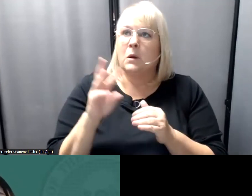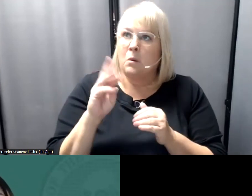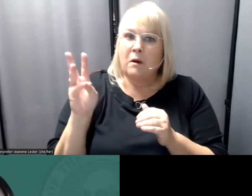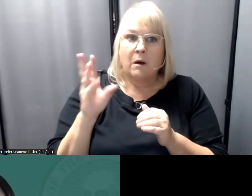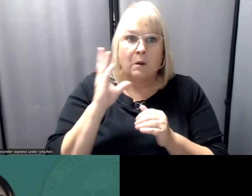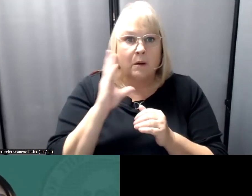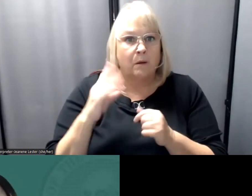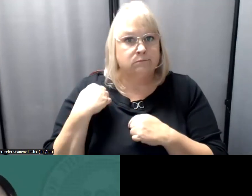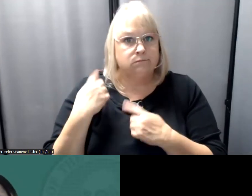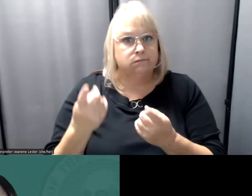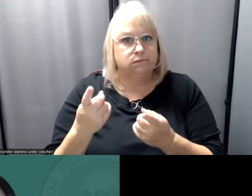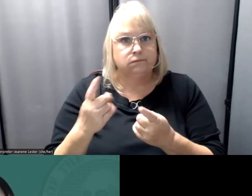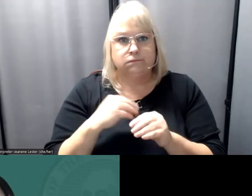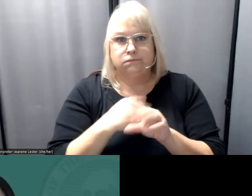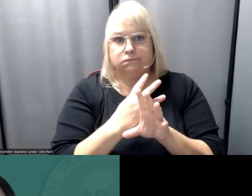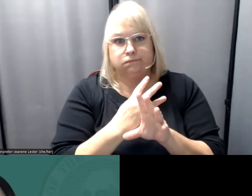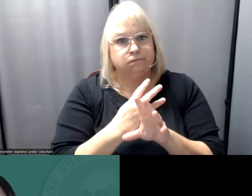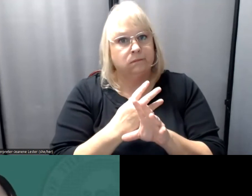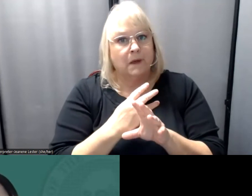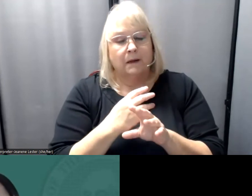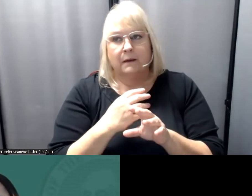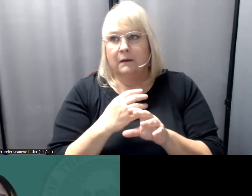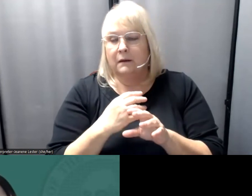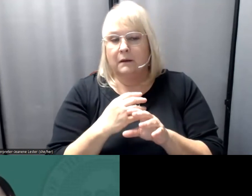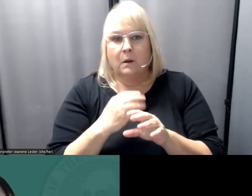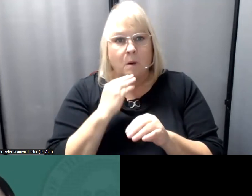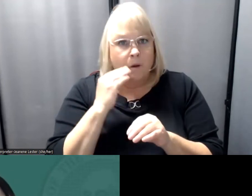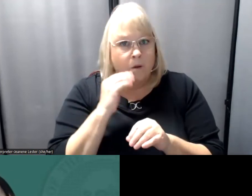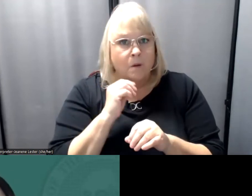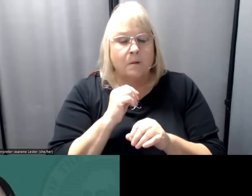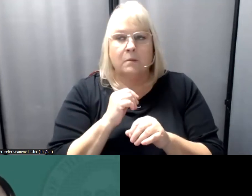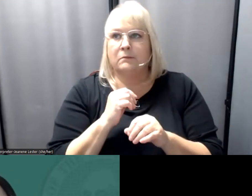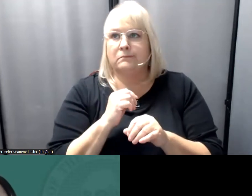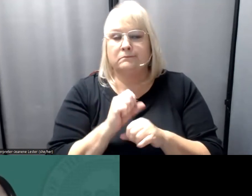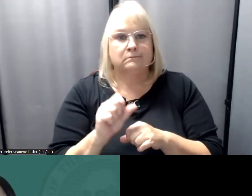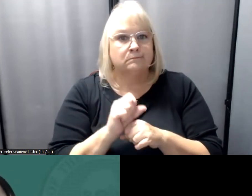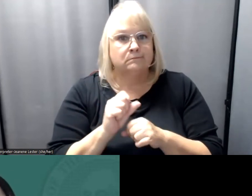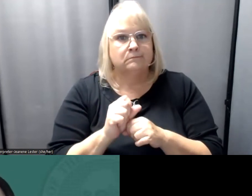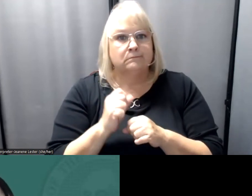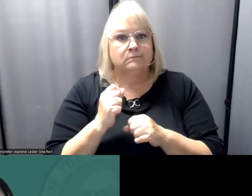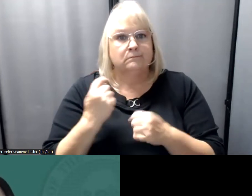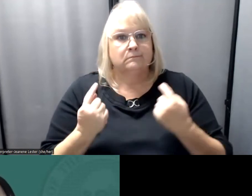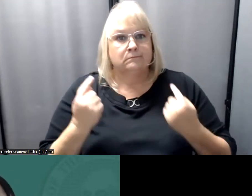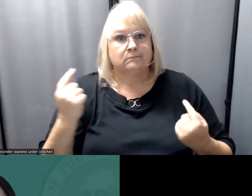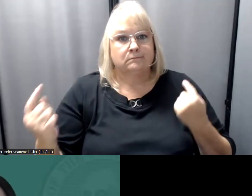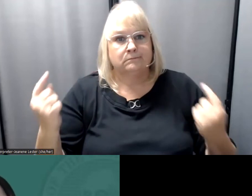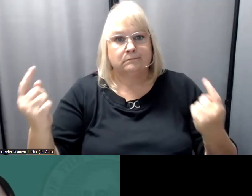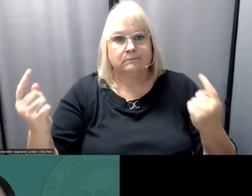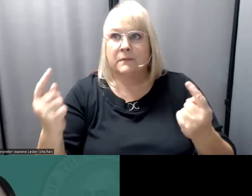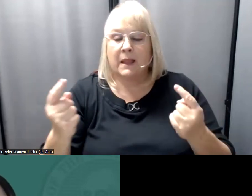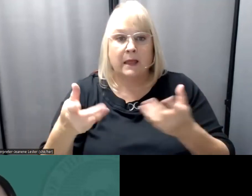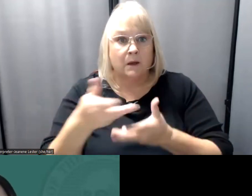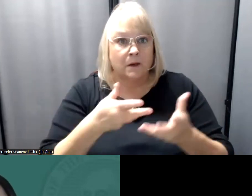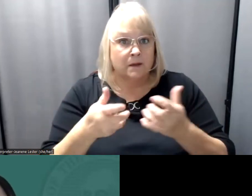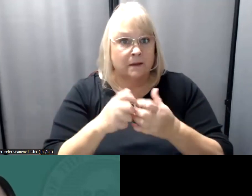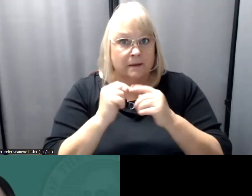been through a lot with these remote home, working from home, meetings and interacting as a team.